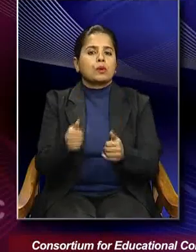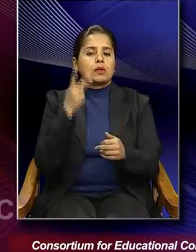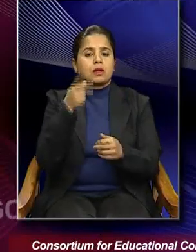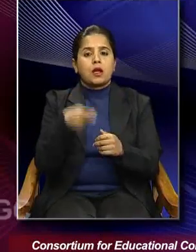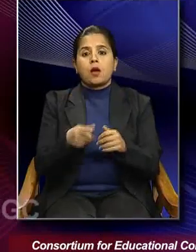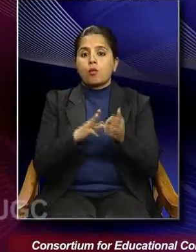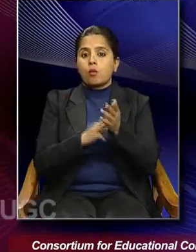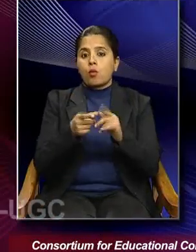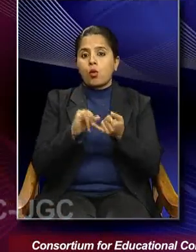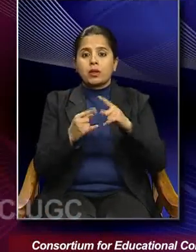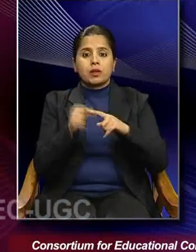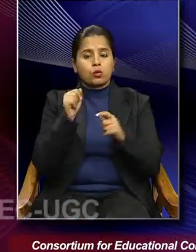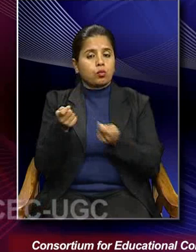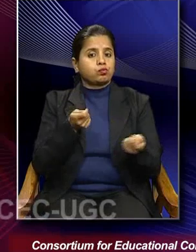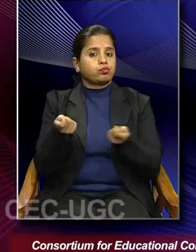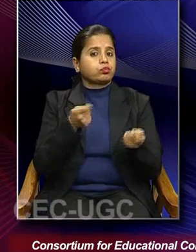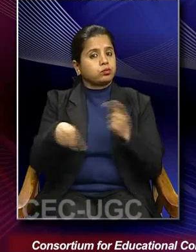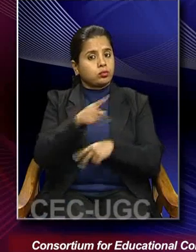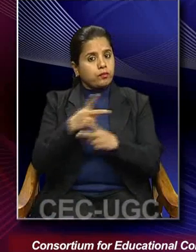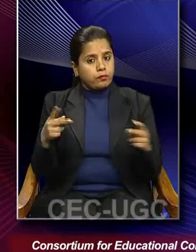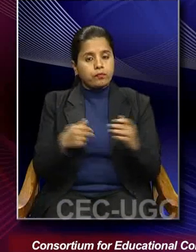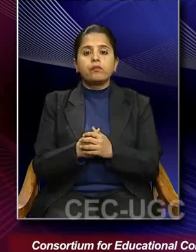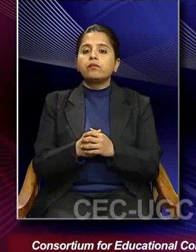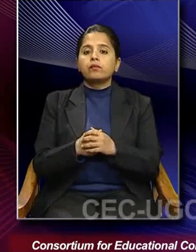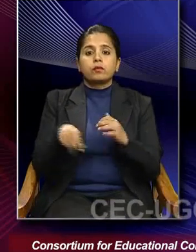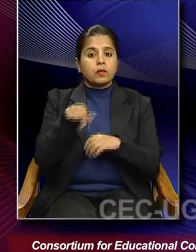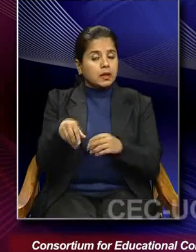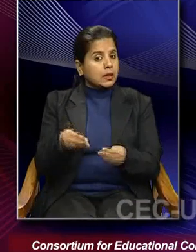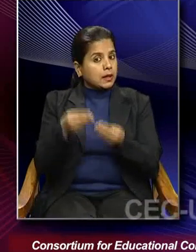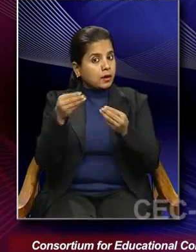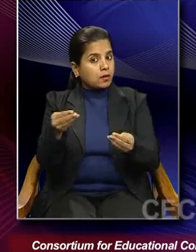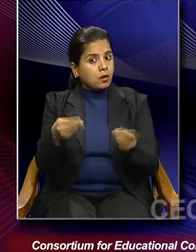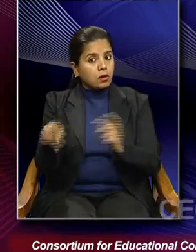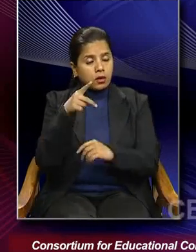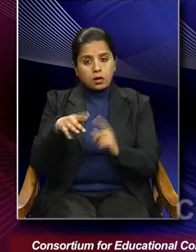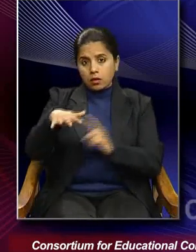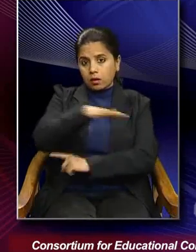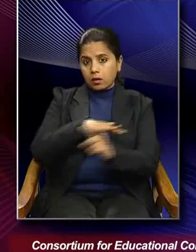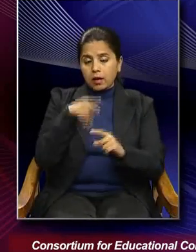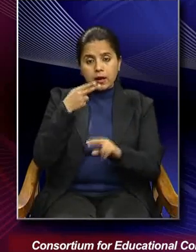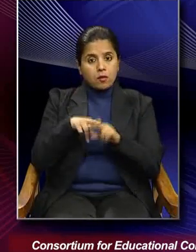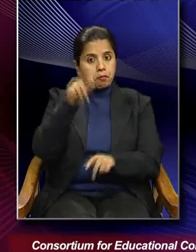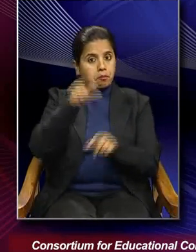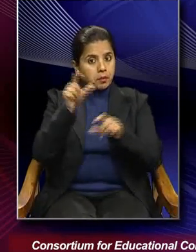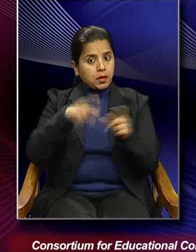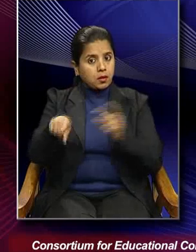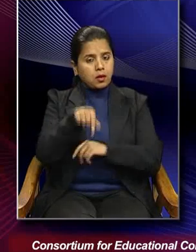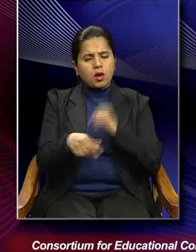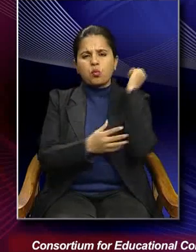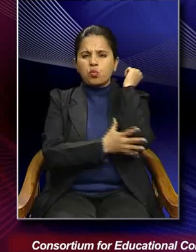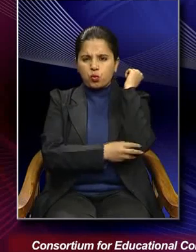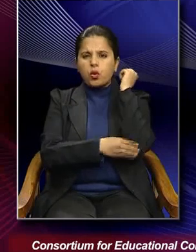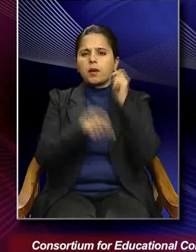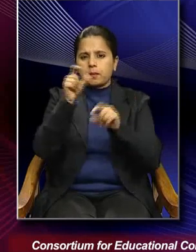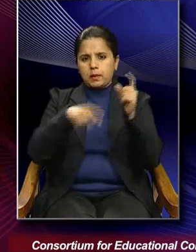modest pollution control, because given the condition that the population is a poor